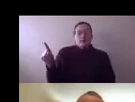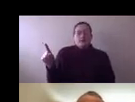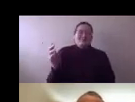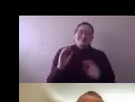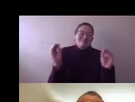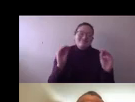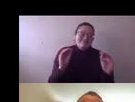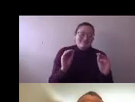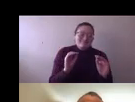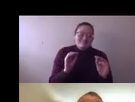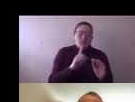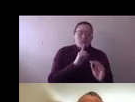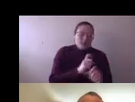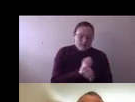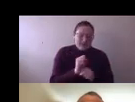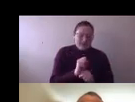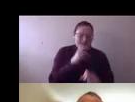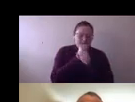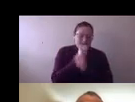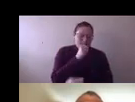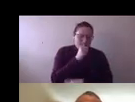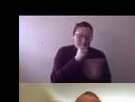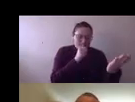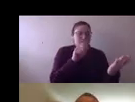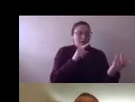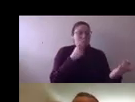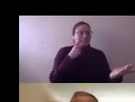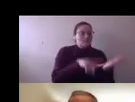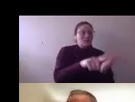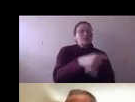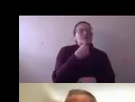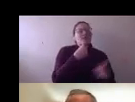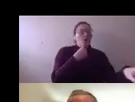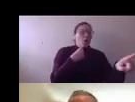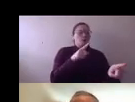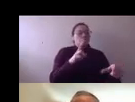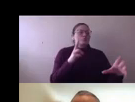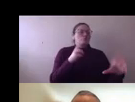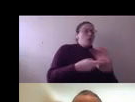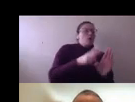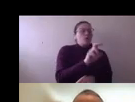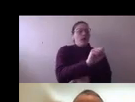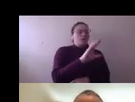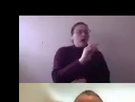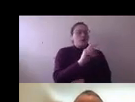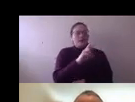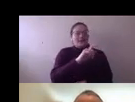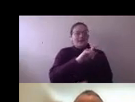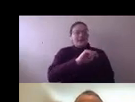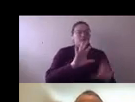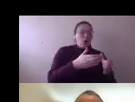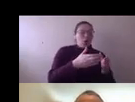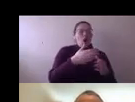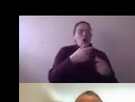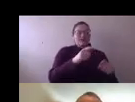classified information, but he was accused of having joined the US Communist Party in the 1930s.